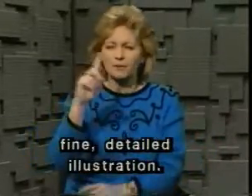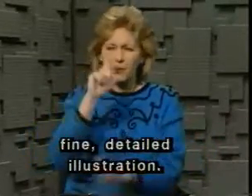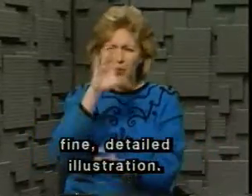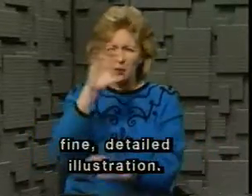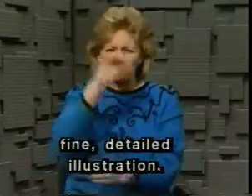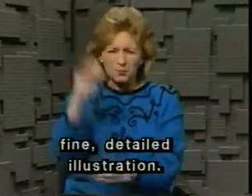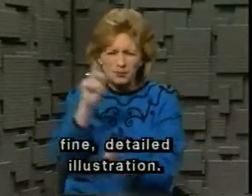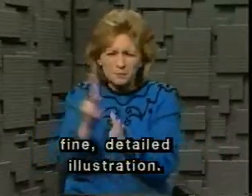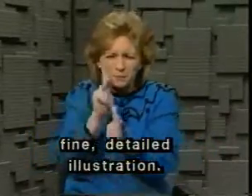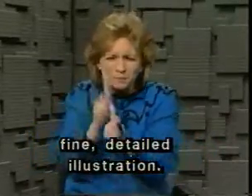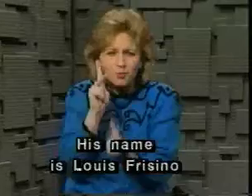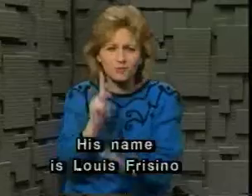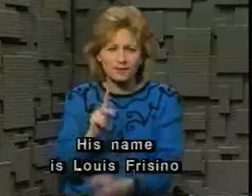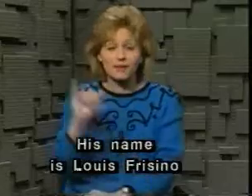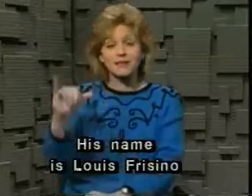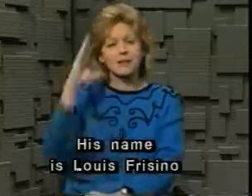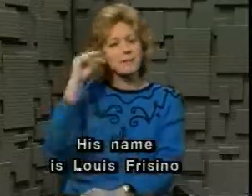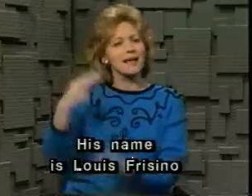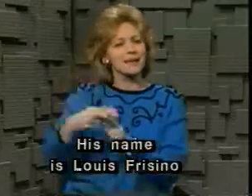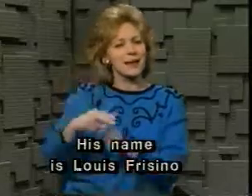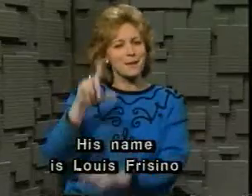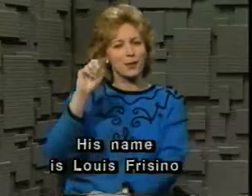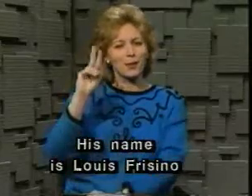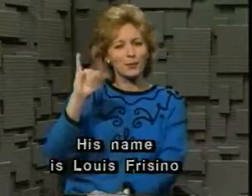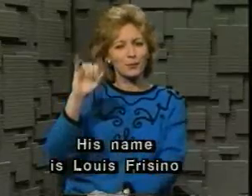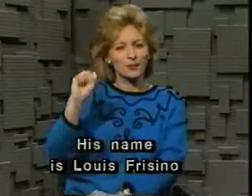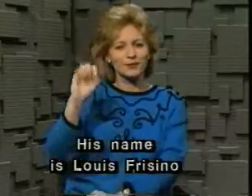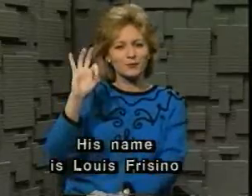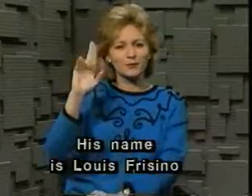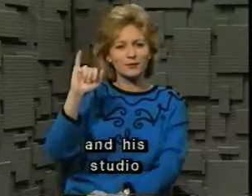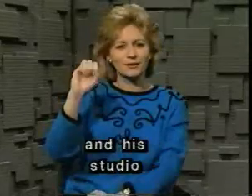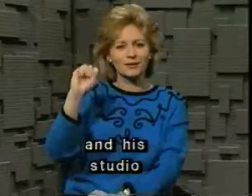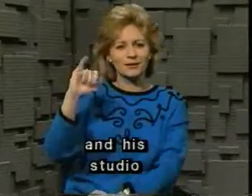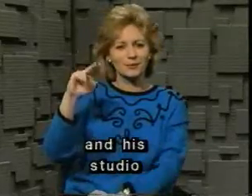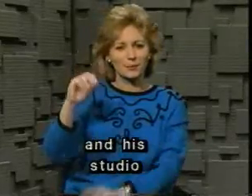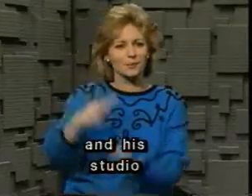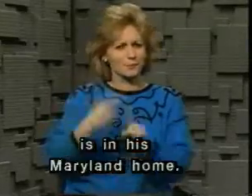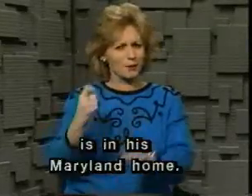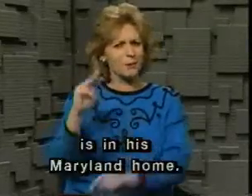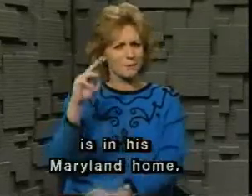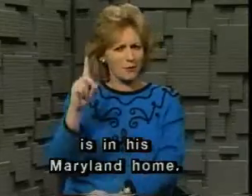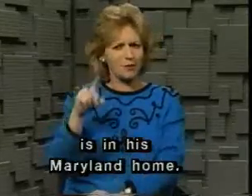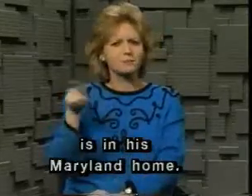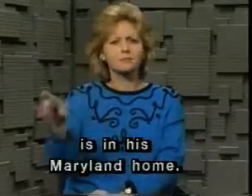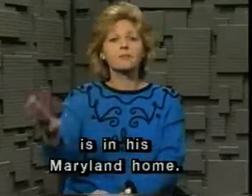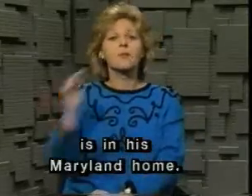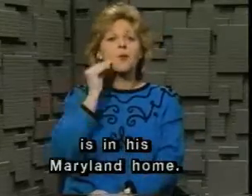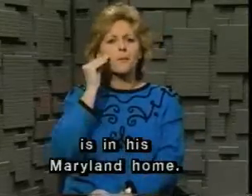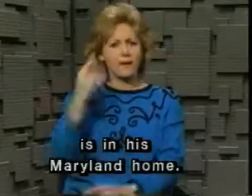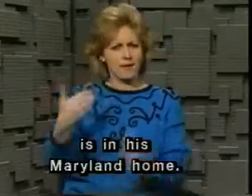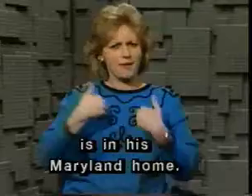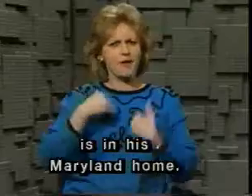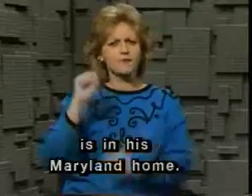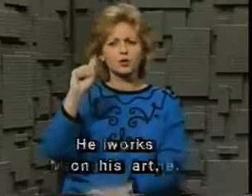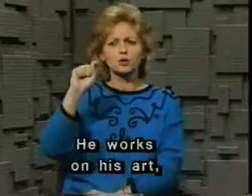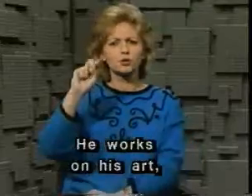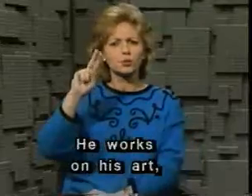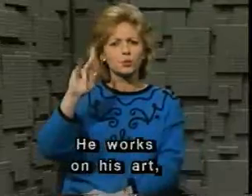illustration. His name is Louis Frisino, and his studio is in his Maryland home. He works on